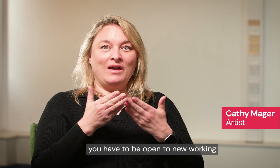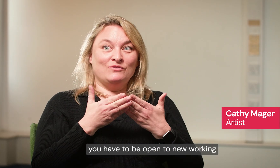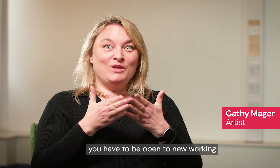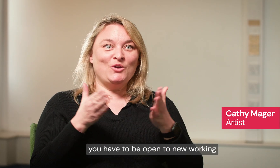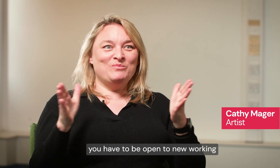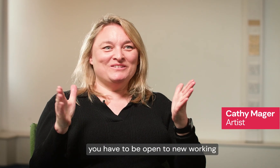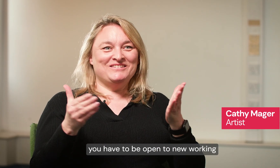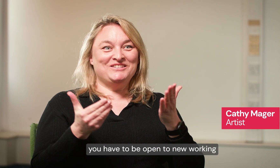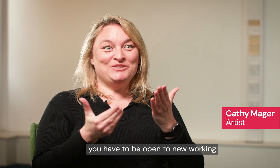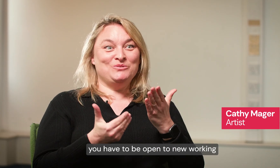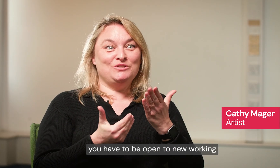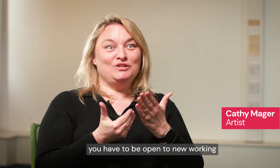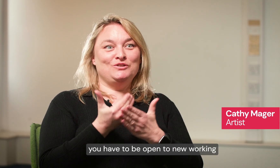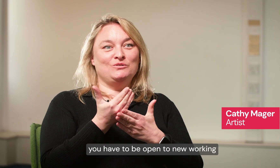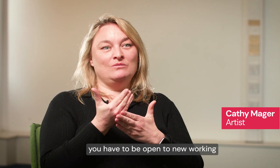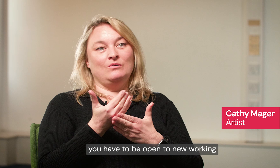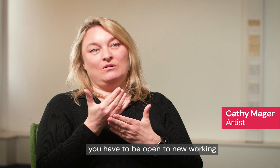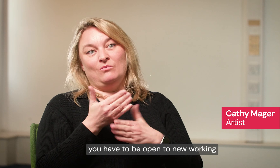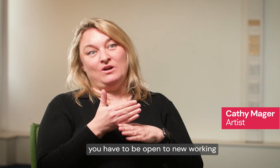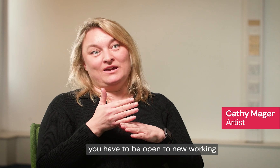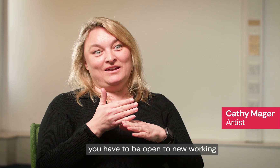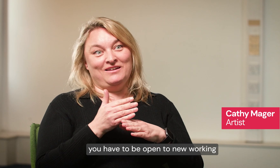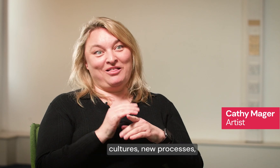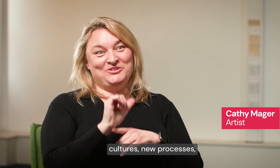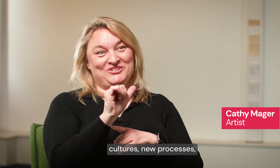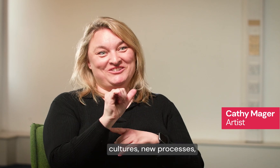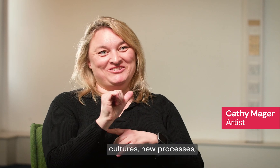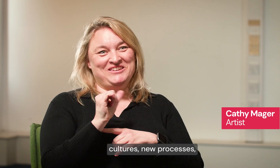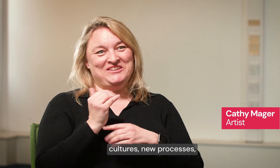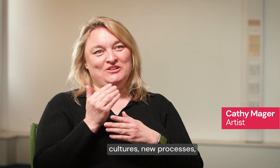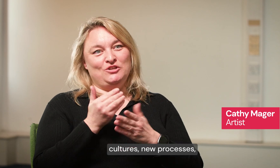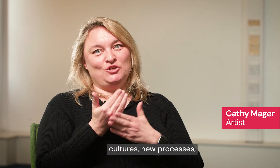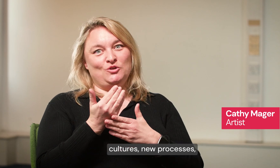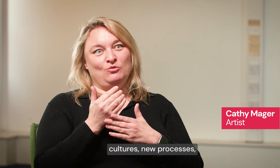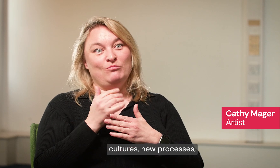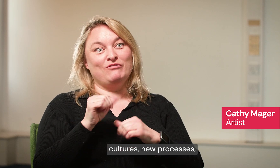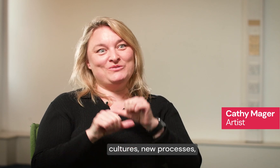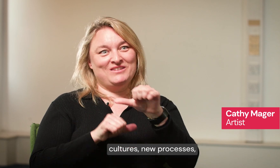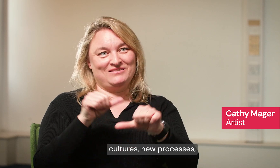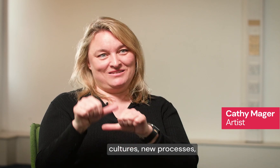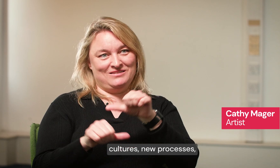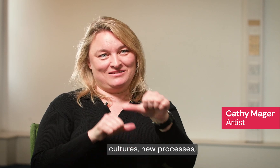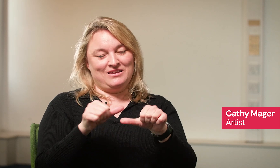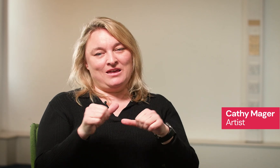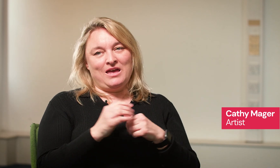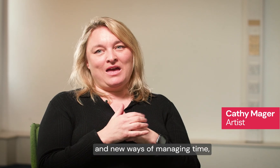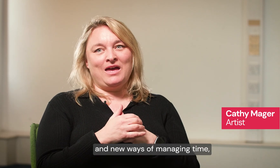have to be open to new working cultures, new processes,